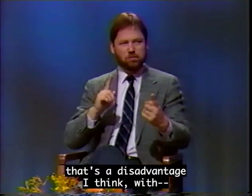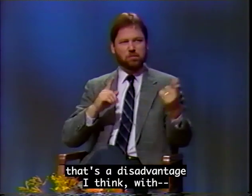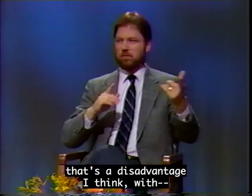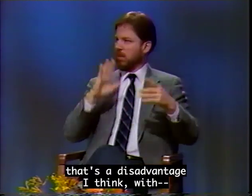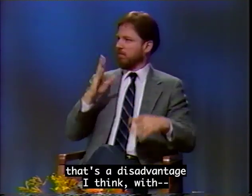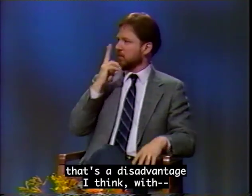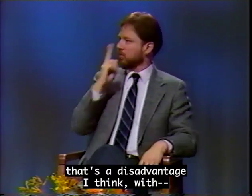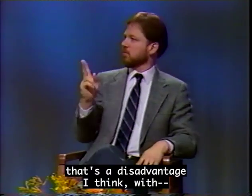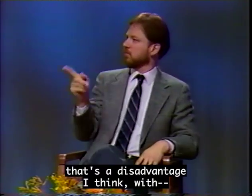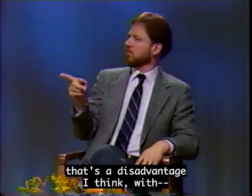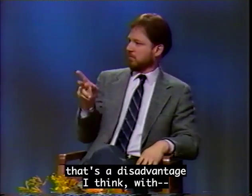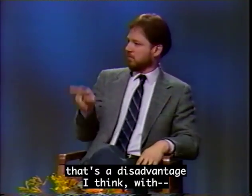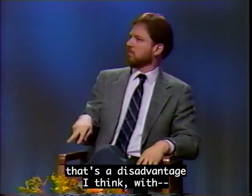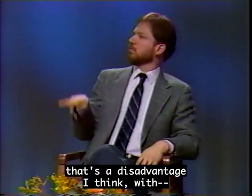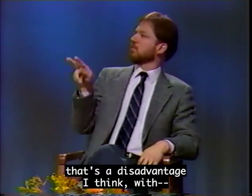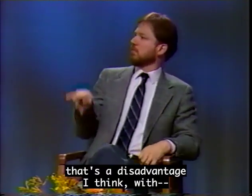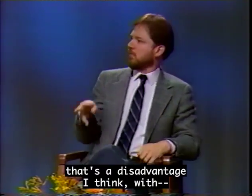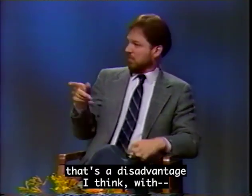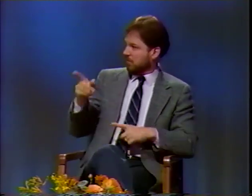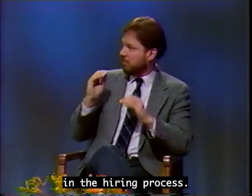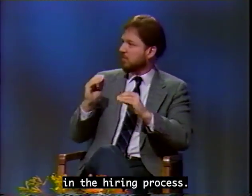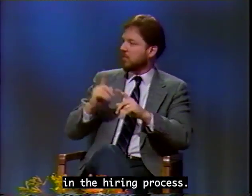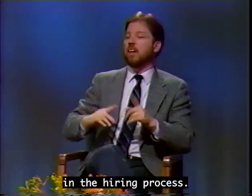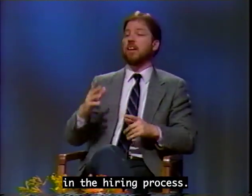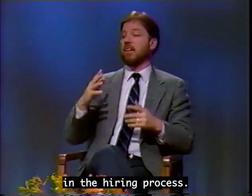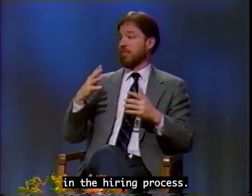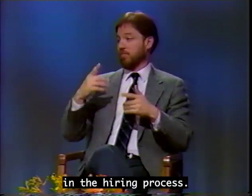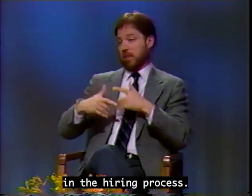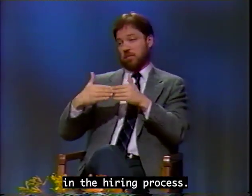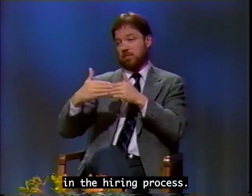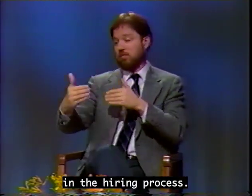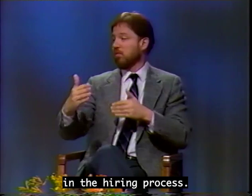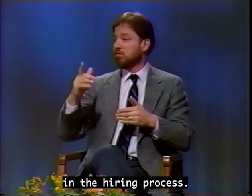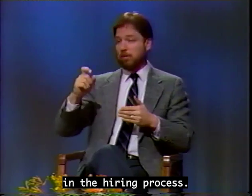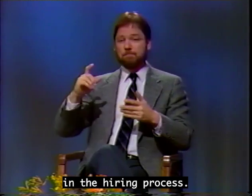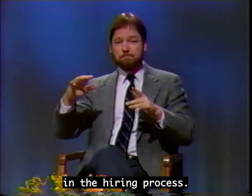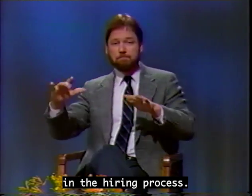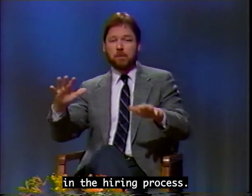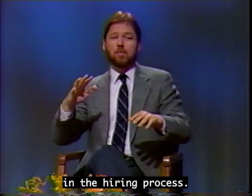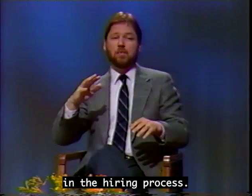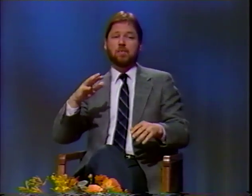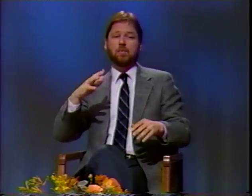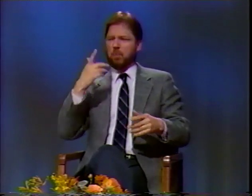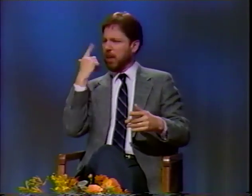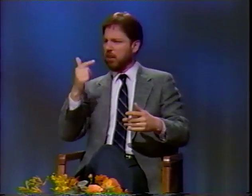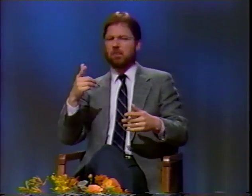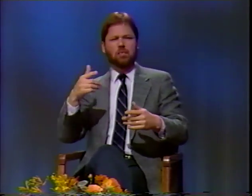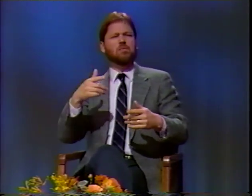that's a disadvantage, I think, with it in the hiring process.